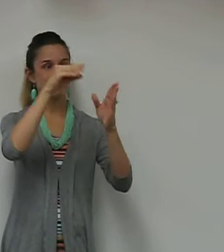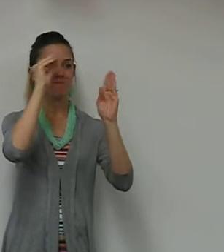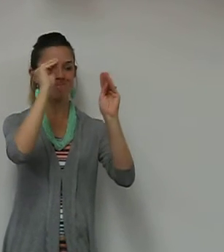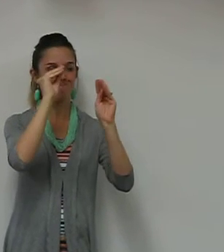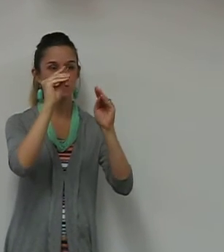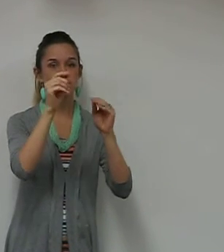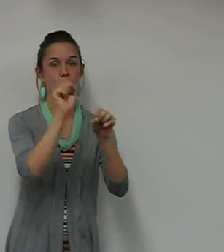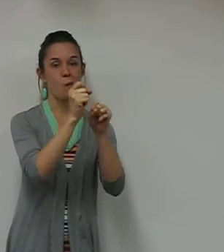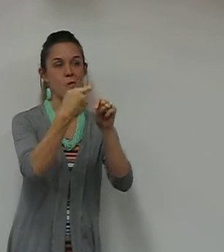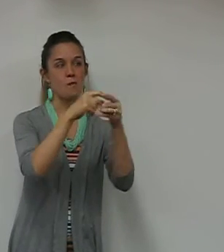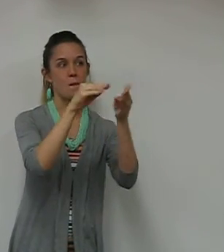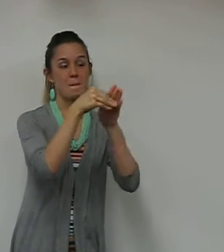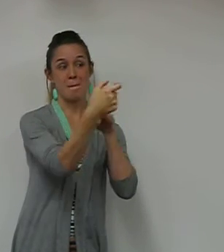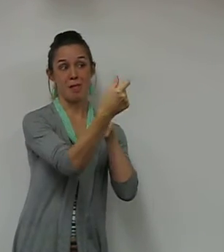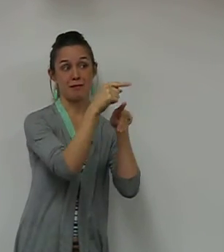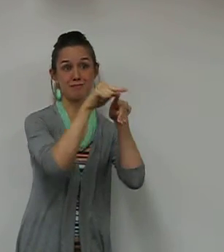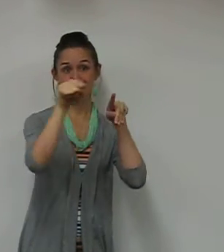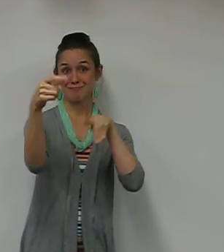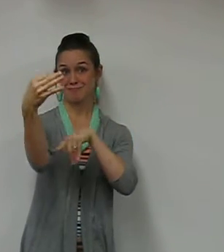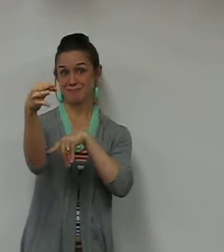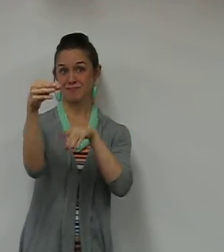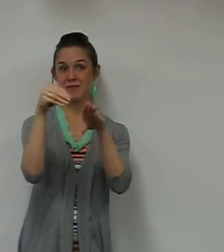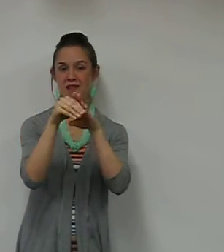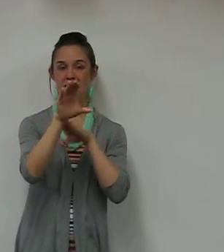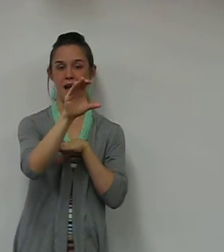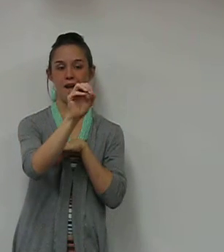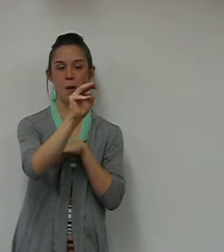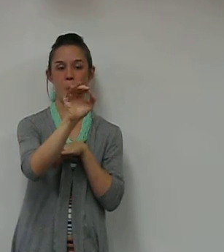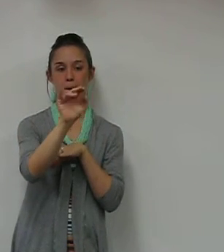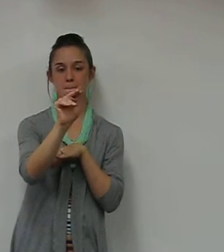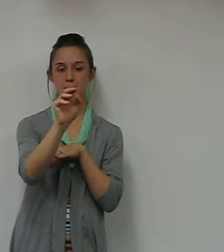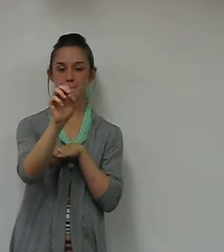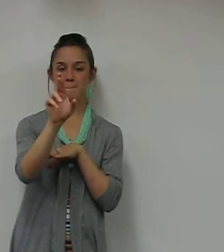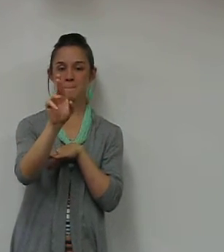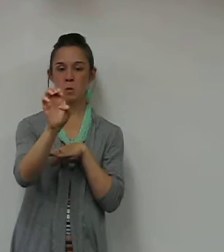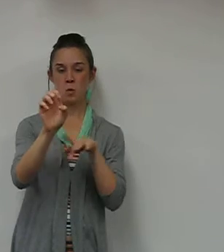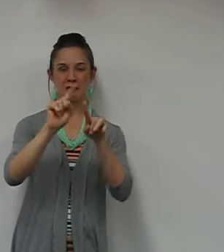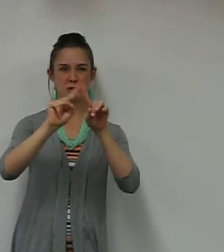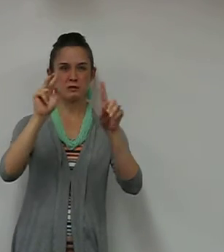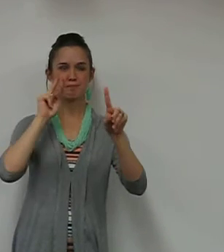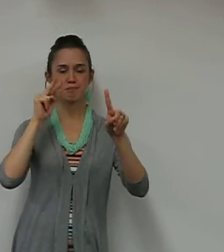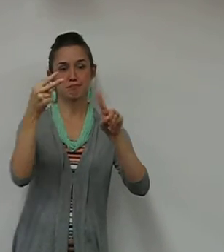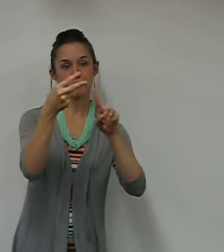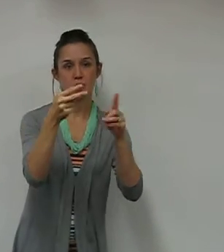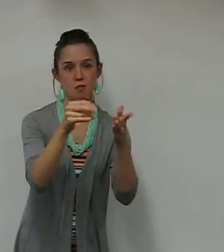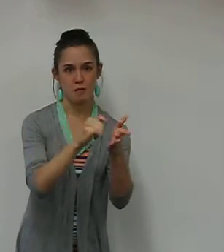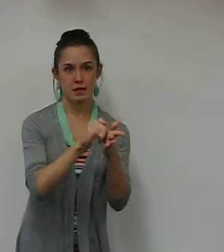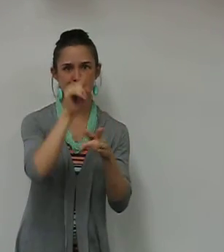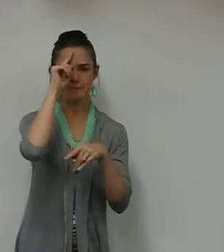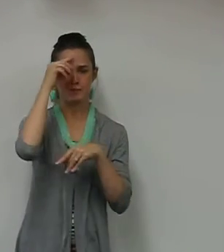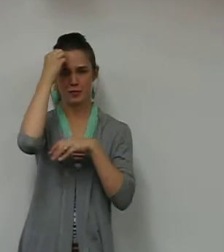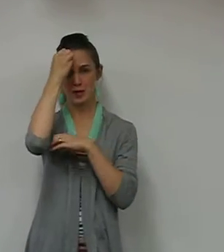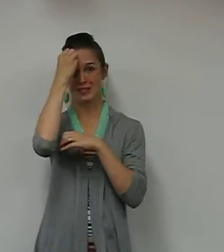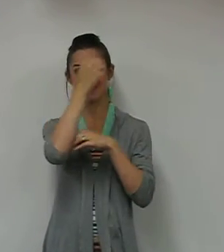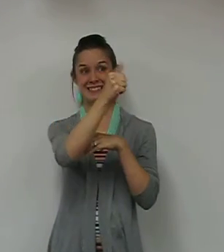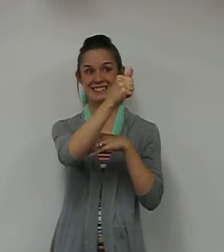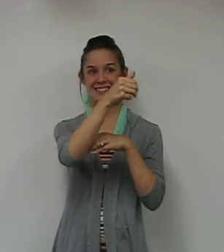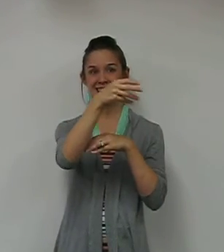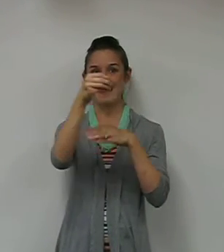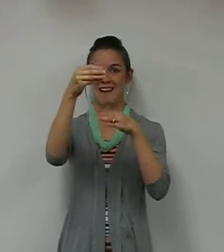to 19. And in the Common Core, it has a different approach to that. They're thought of as 10 and some more ones, and